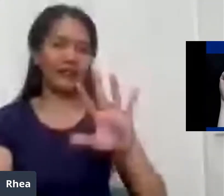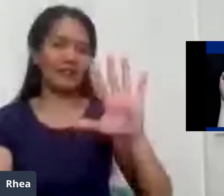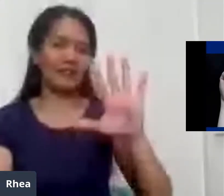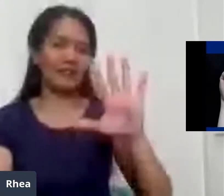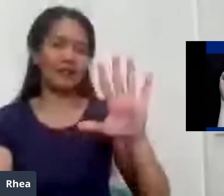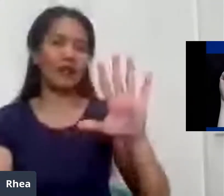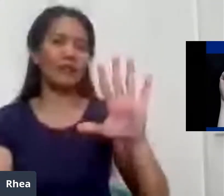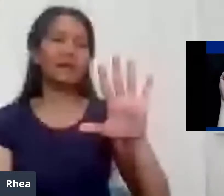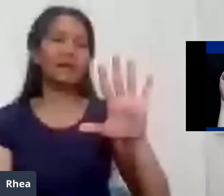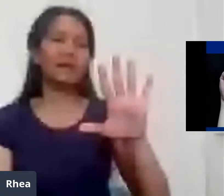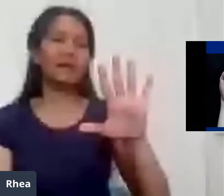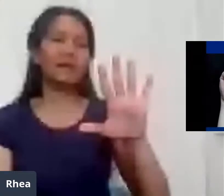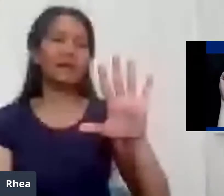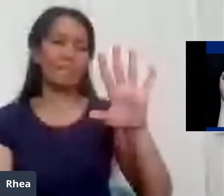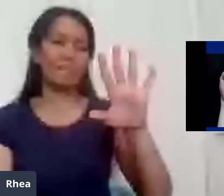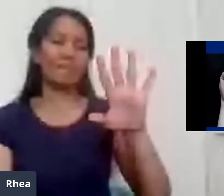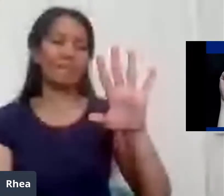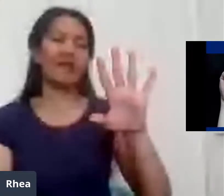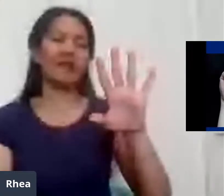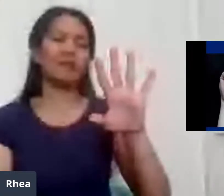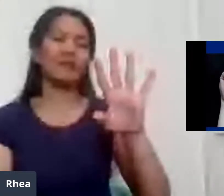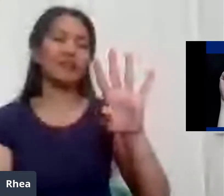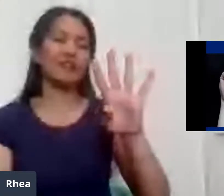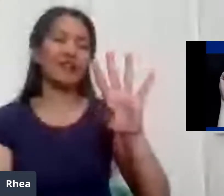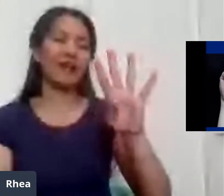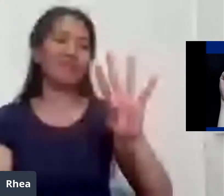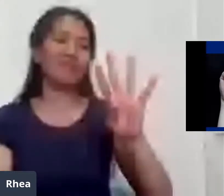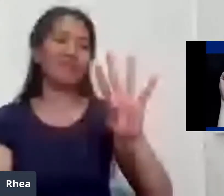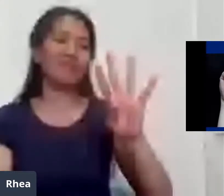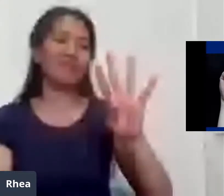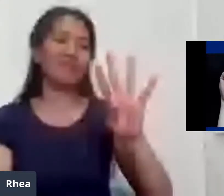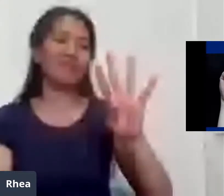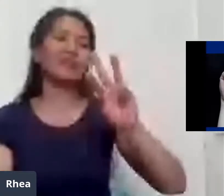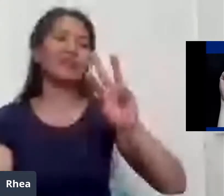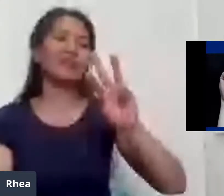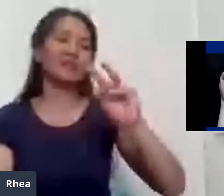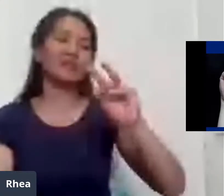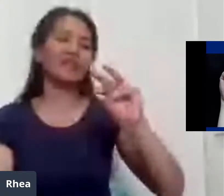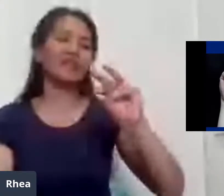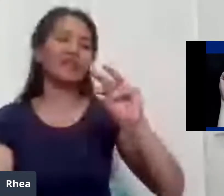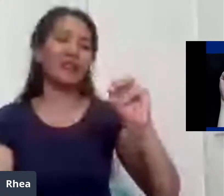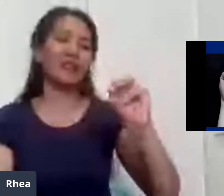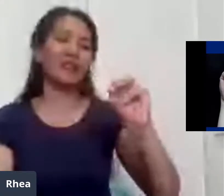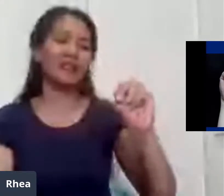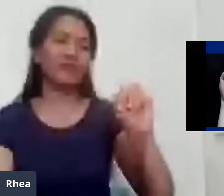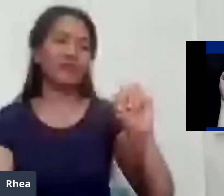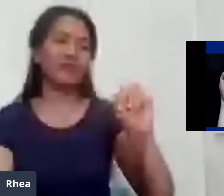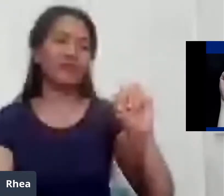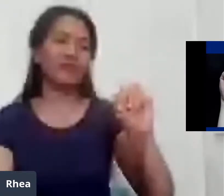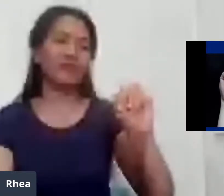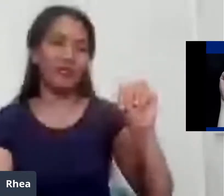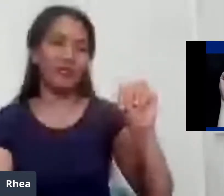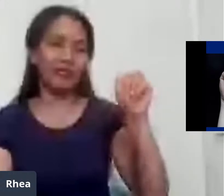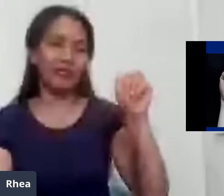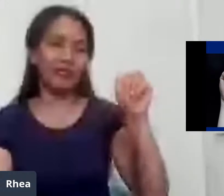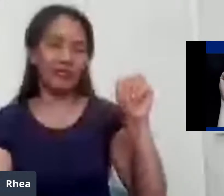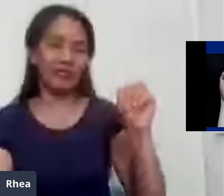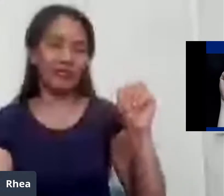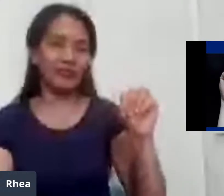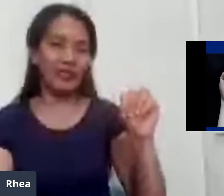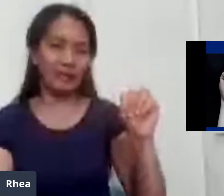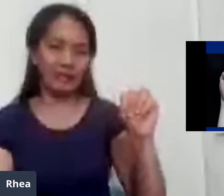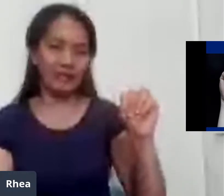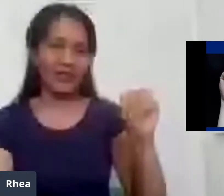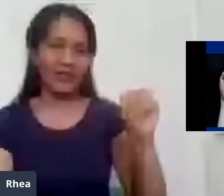M. This is open palm. Put your thumb in between your small finger and the